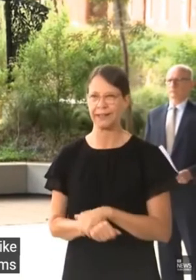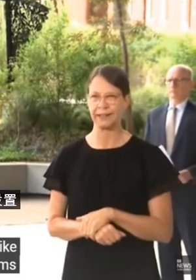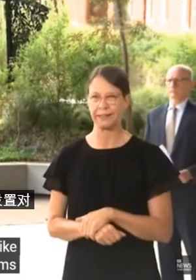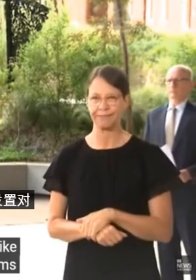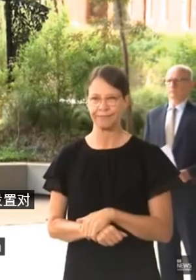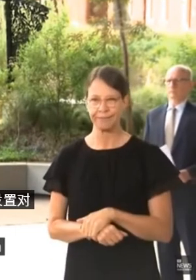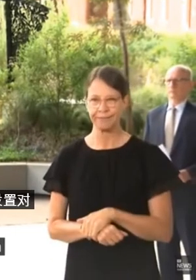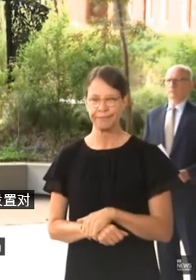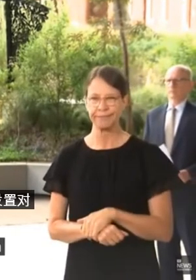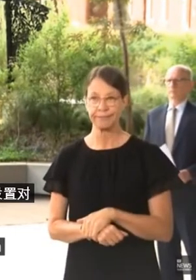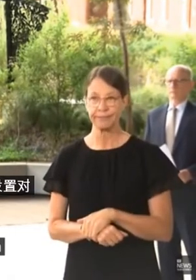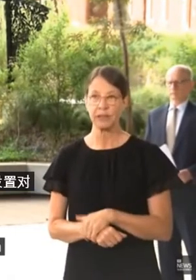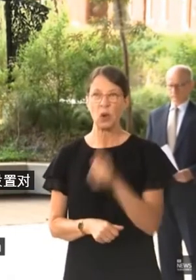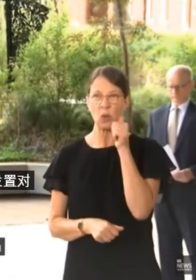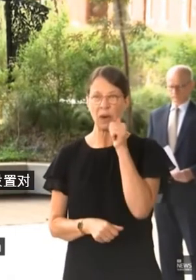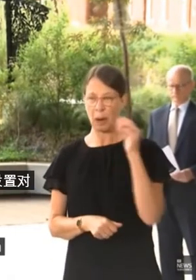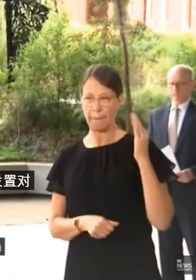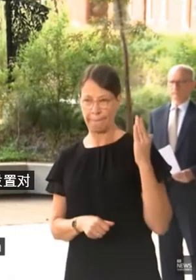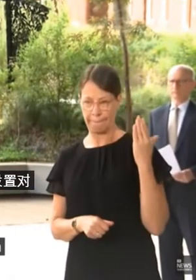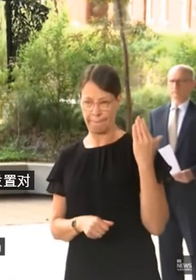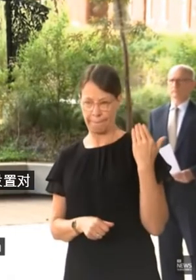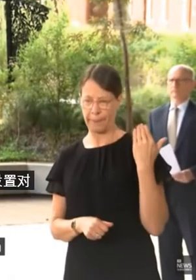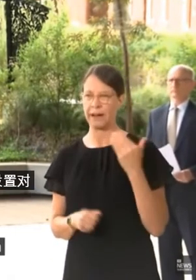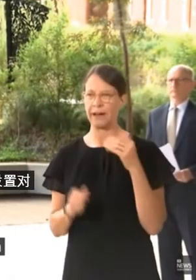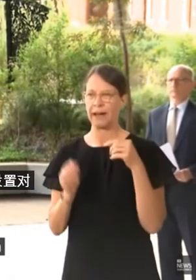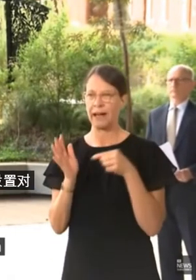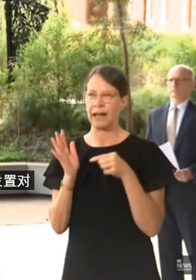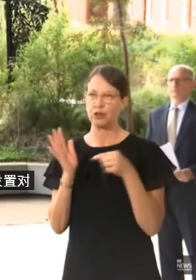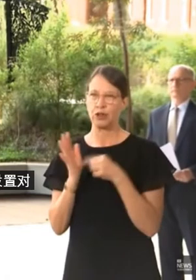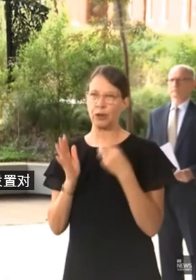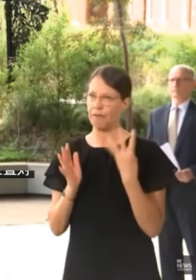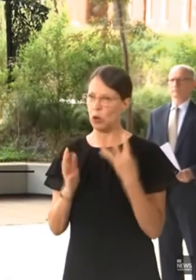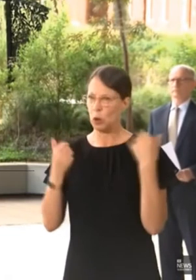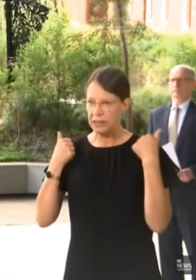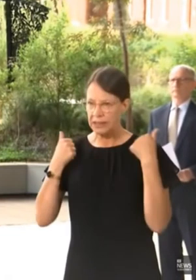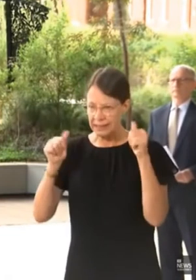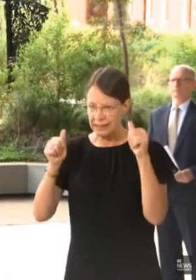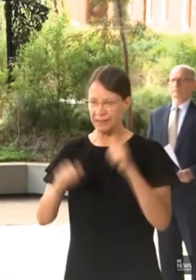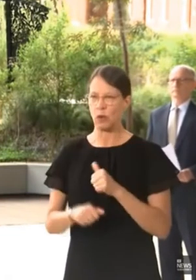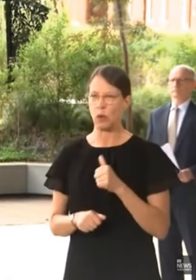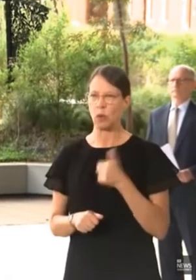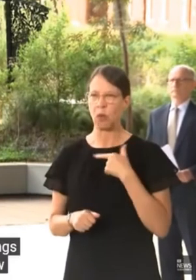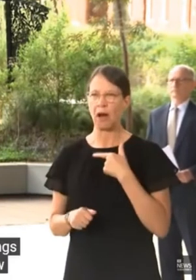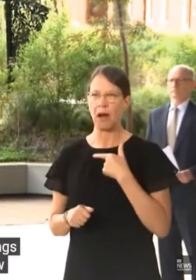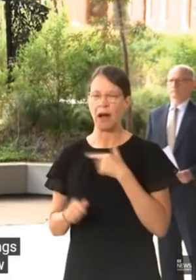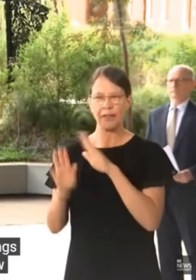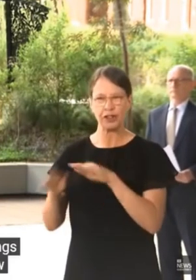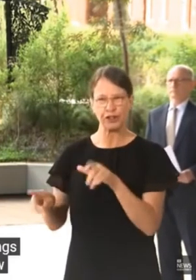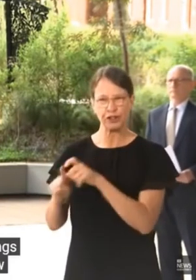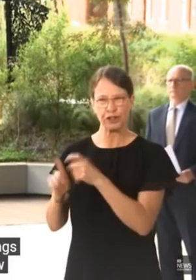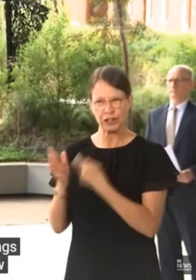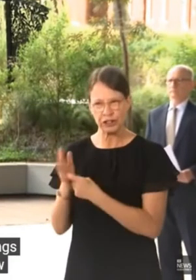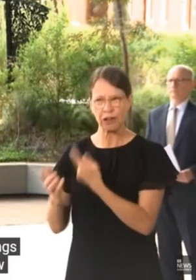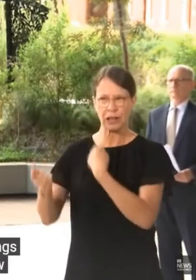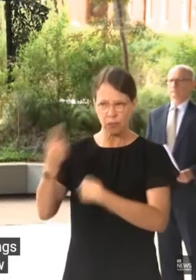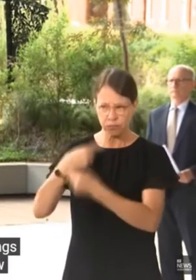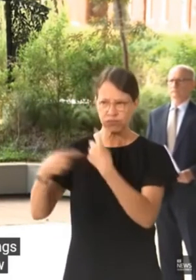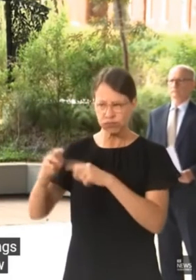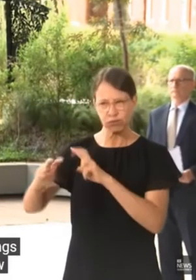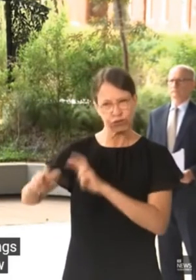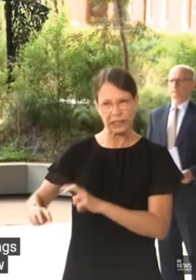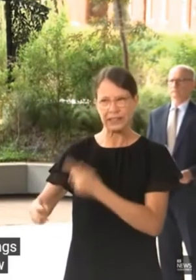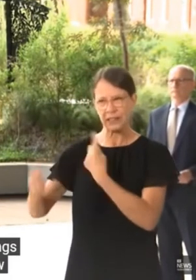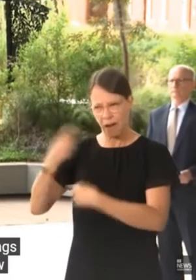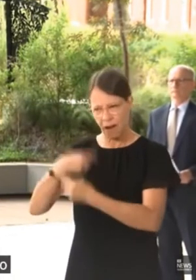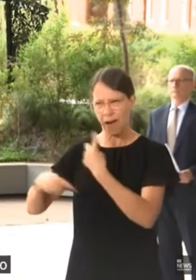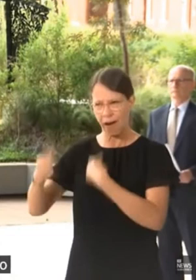4 that we know worked. We heard from a paediatrician on Sunday who indicated that their studies show that